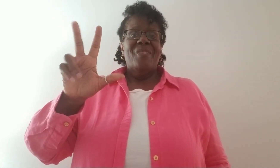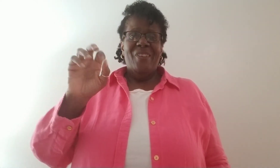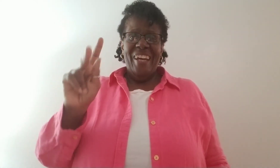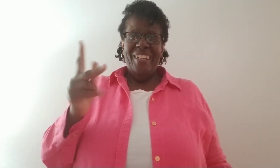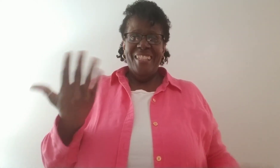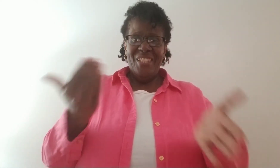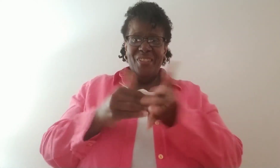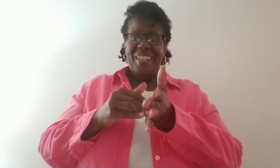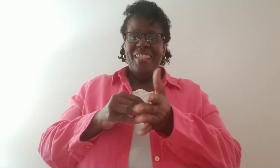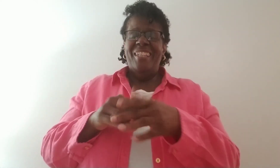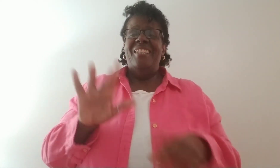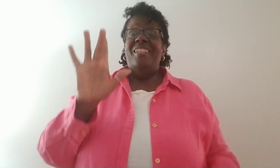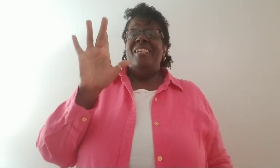Okay, let's do that again.